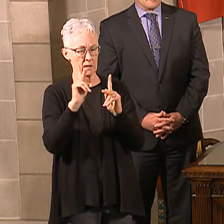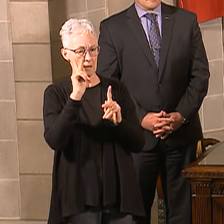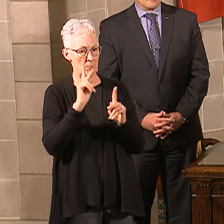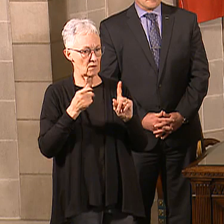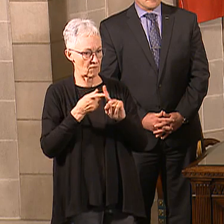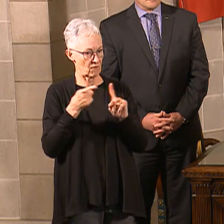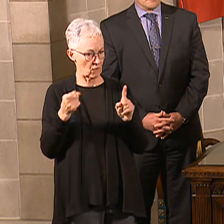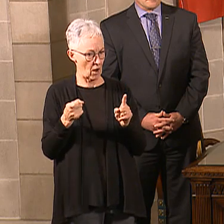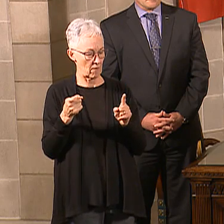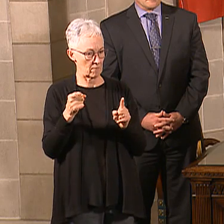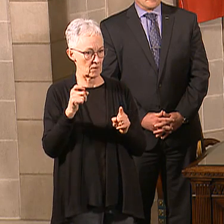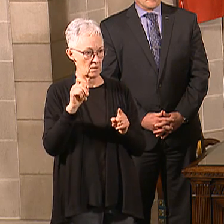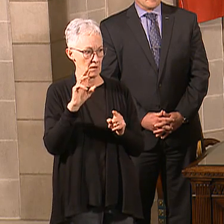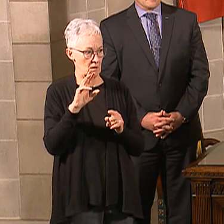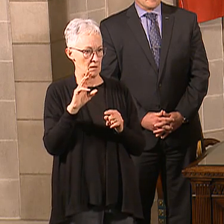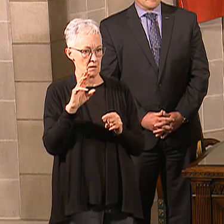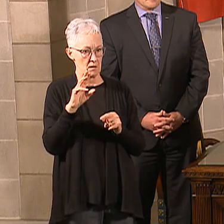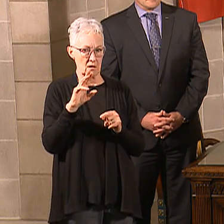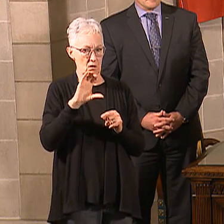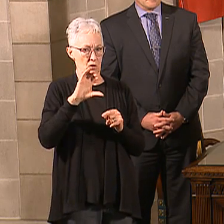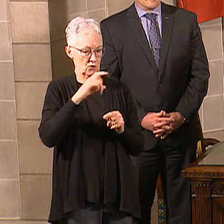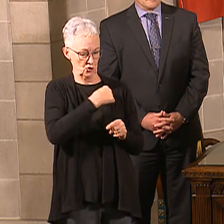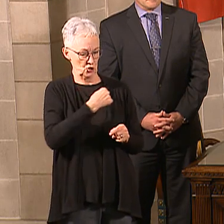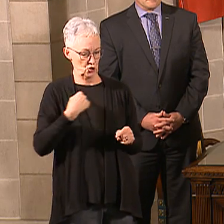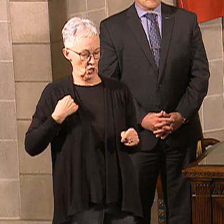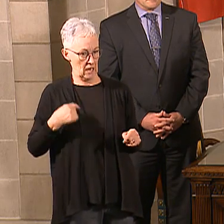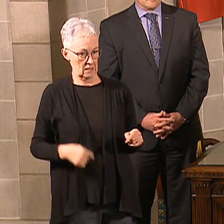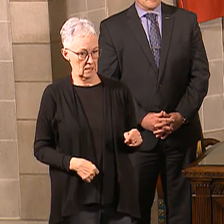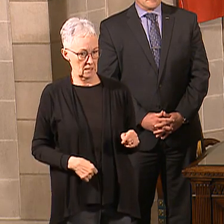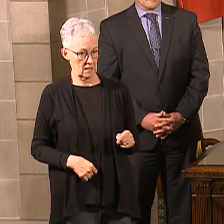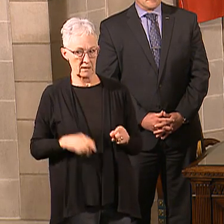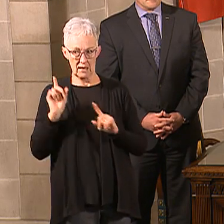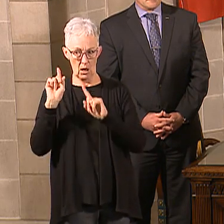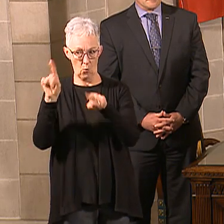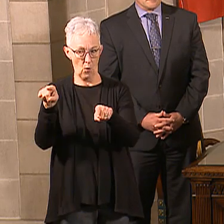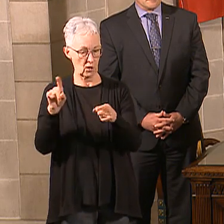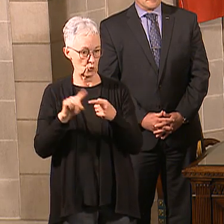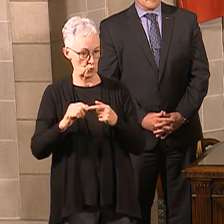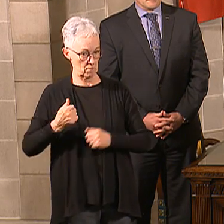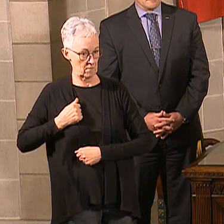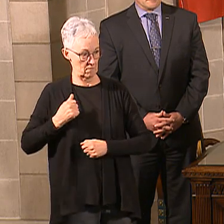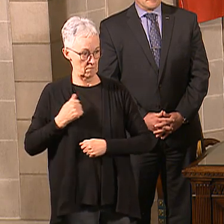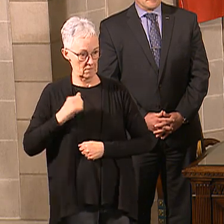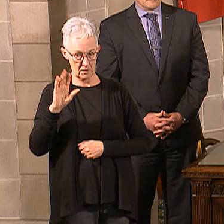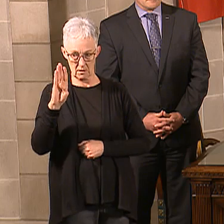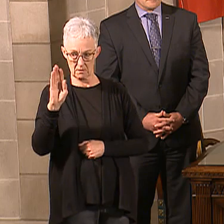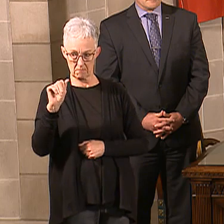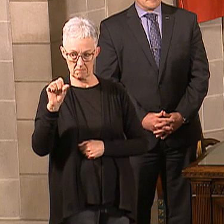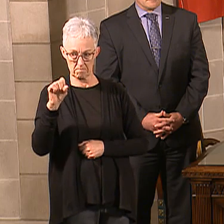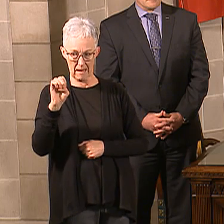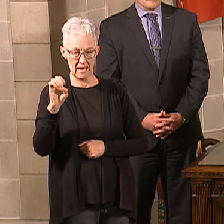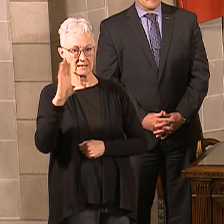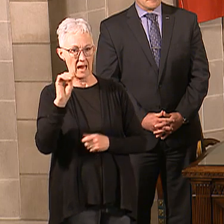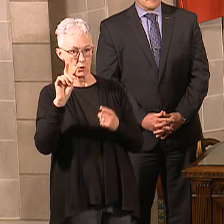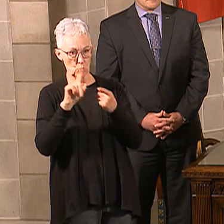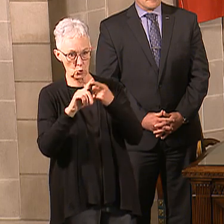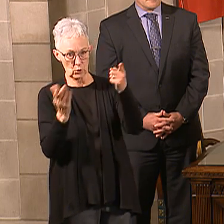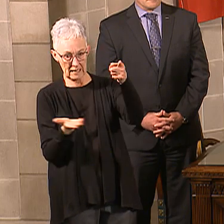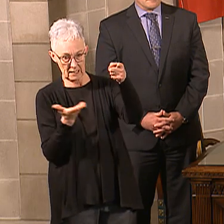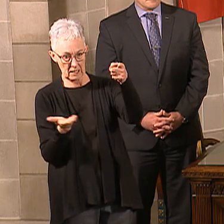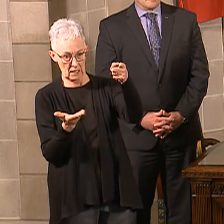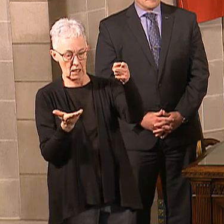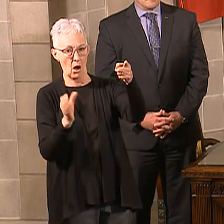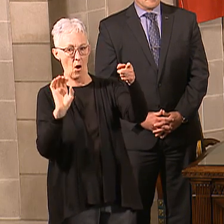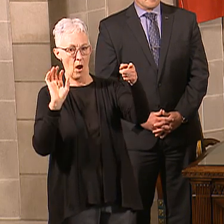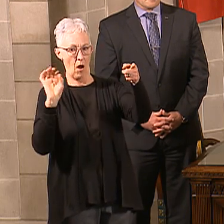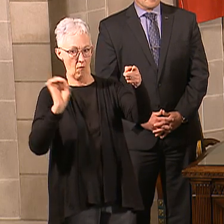province in China and Wuhan, they went to military bases and Nebraska. They came to us because they know we've